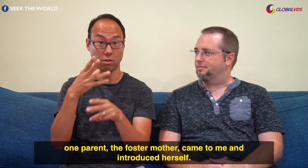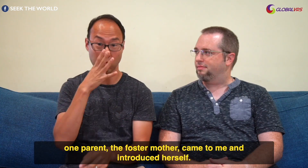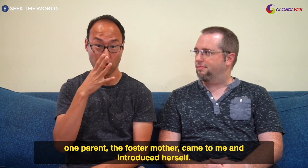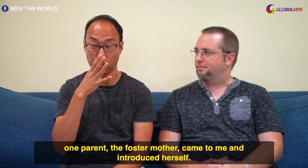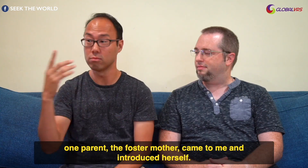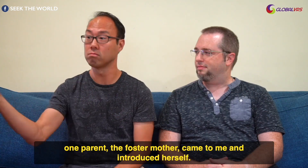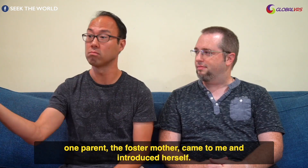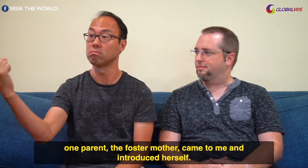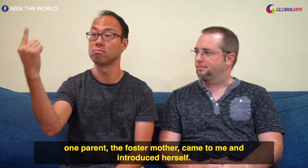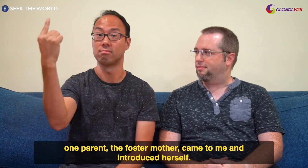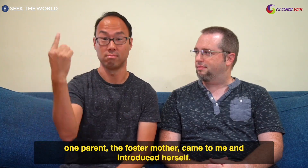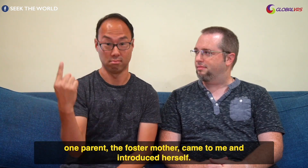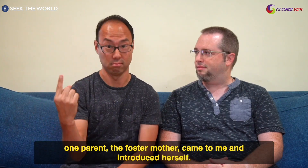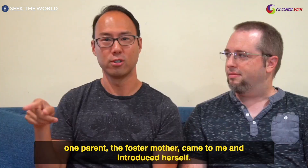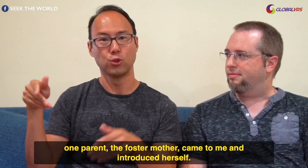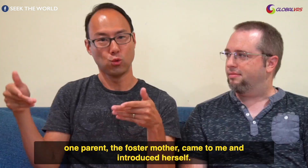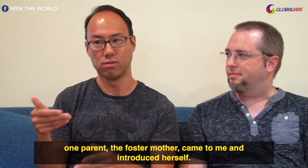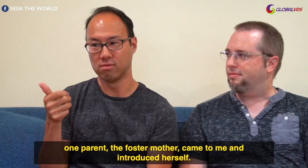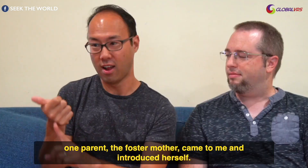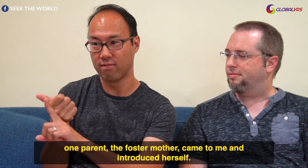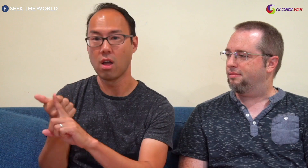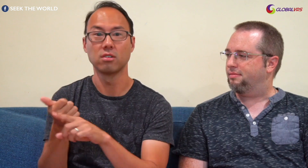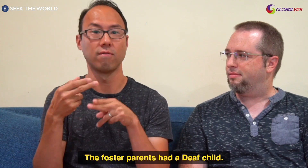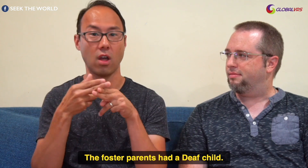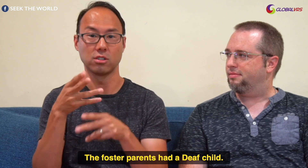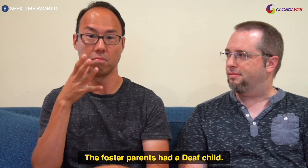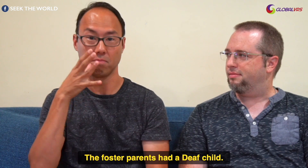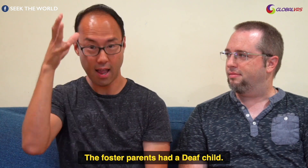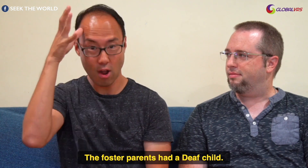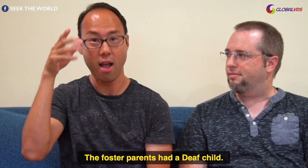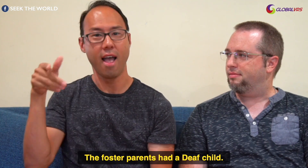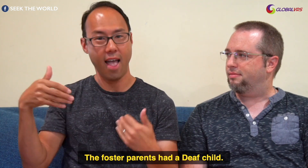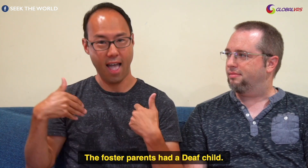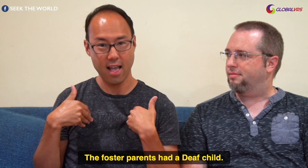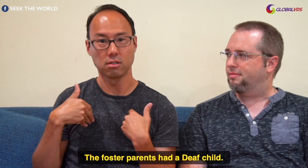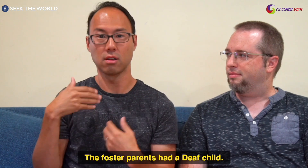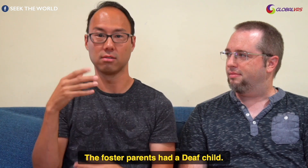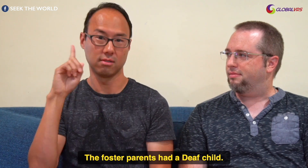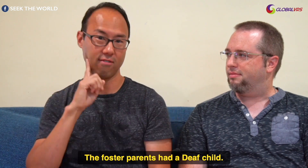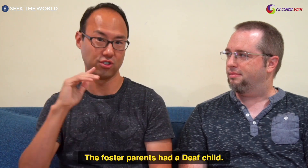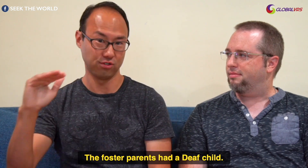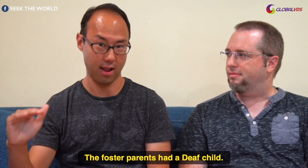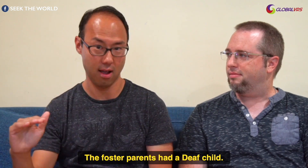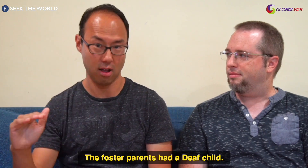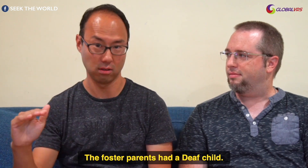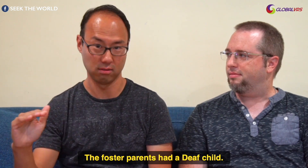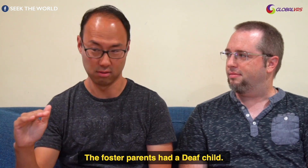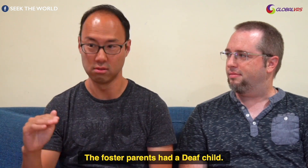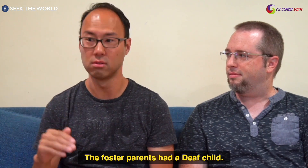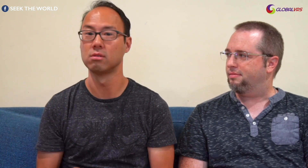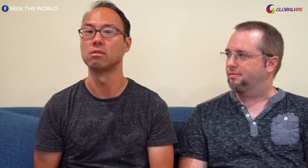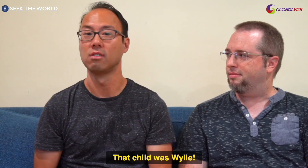one parent, a foster mom, came forward and introduced herself as a foster parent and had a deaf child.